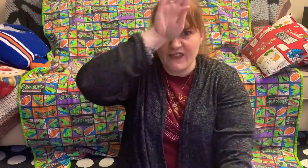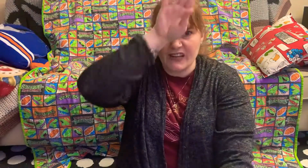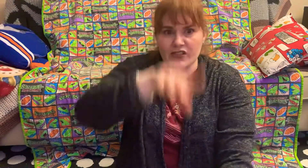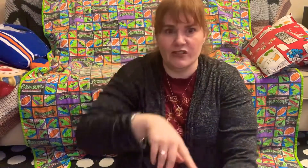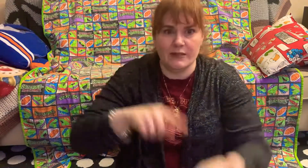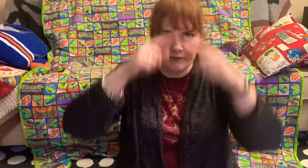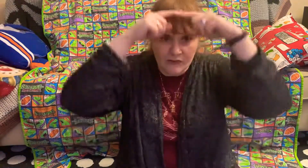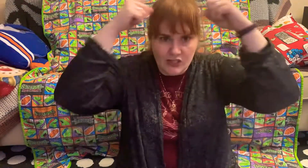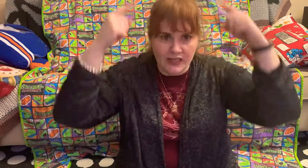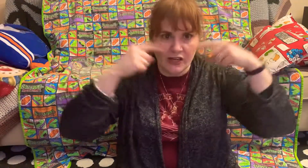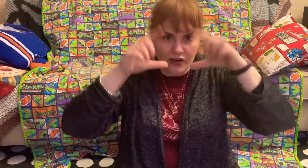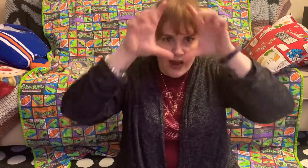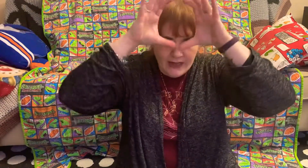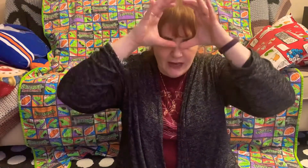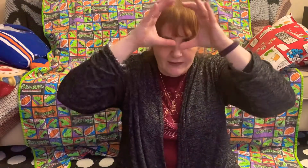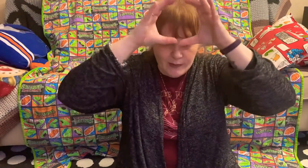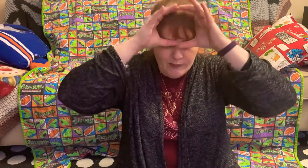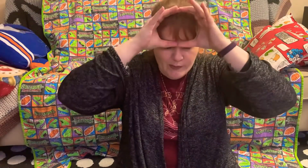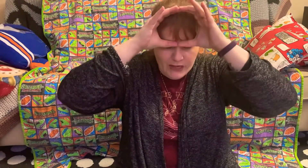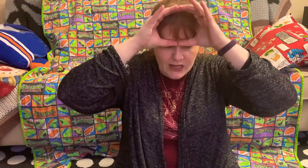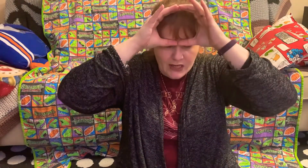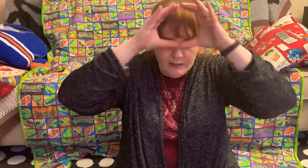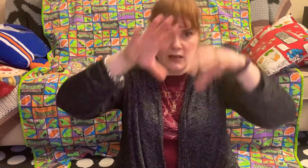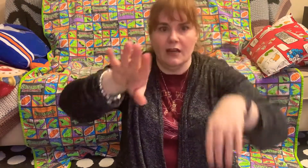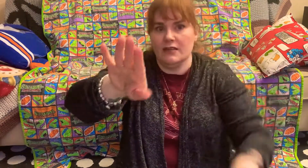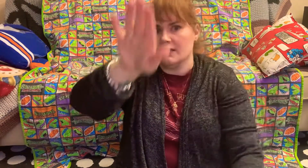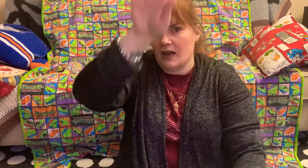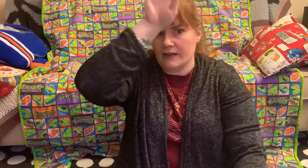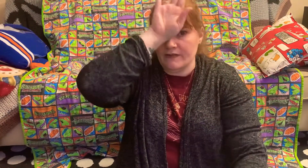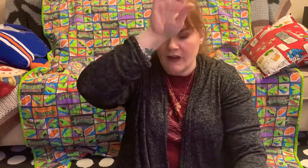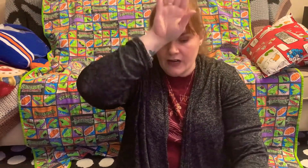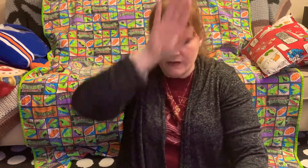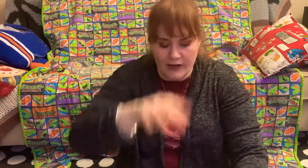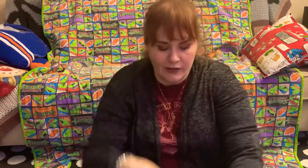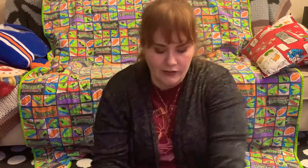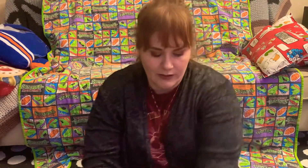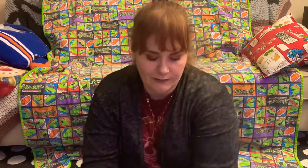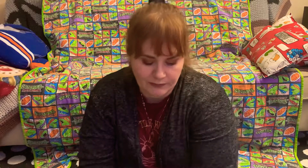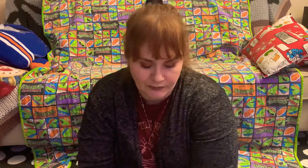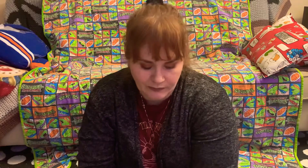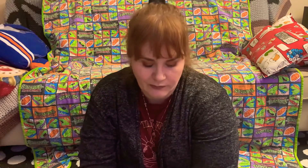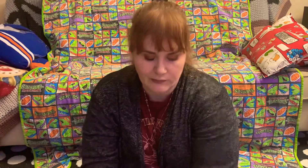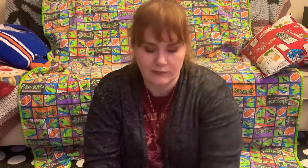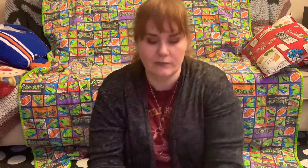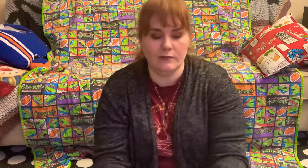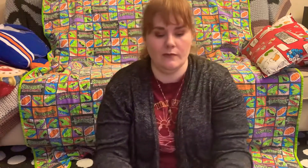Firefighters. Just like on their hat, they have that big sign, firefighters.